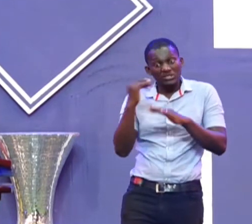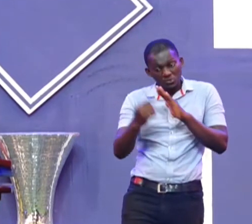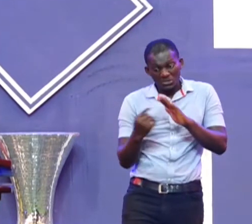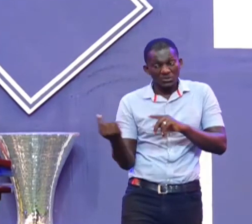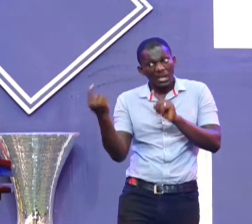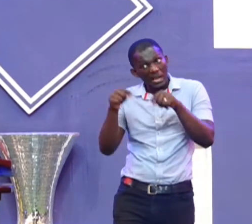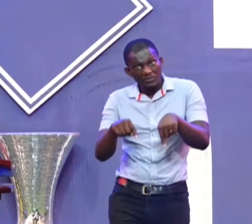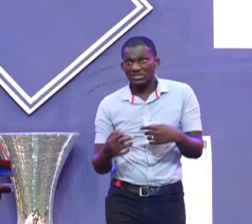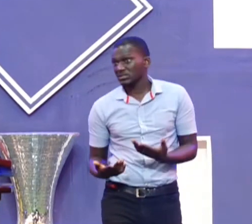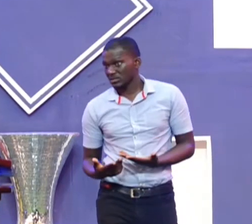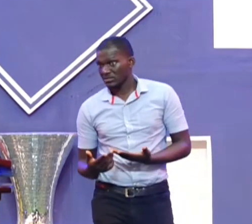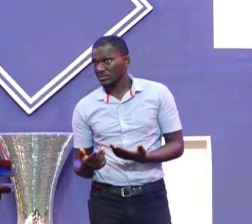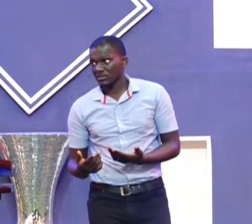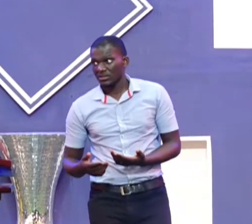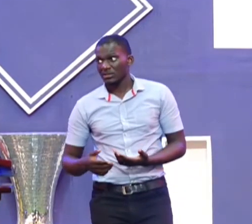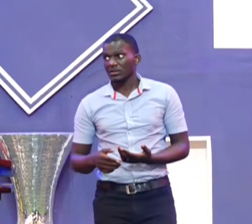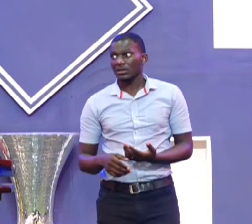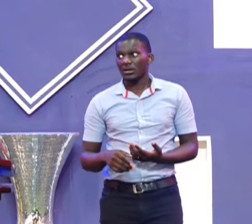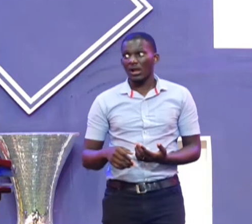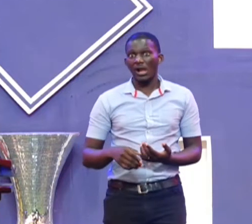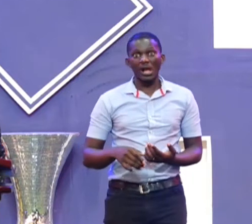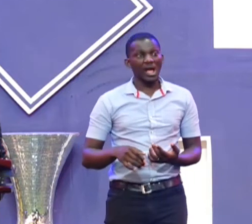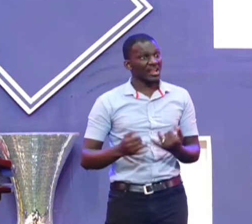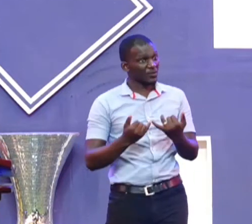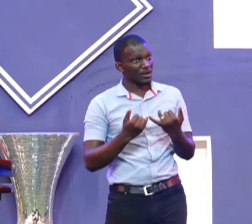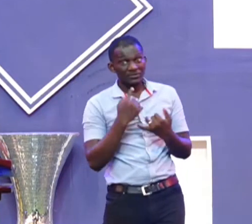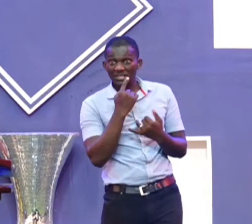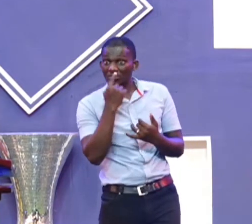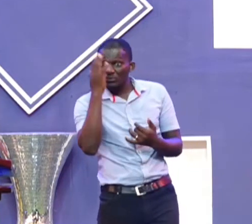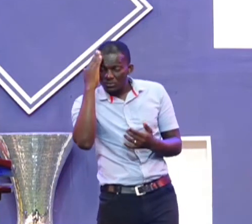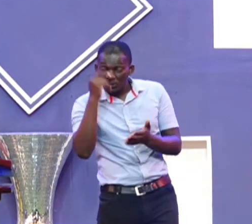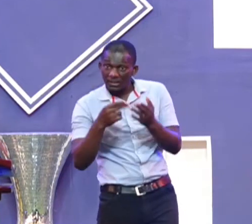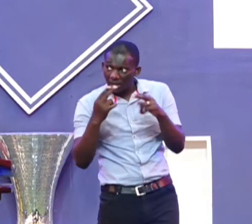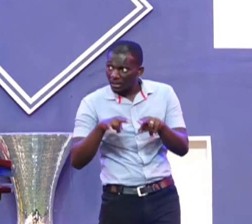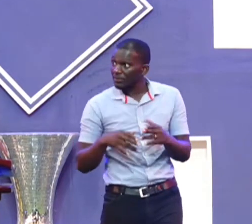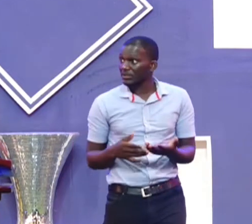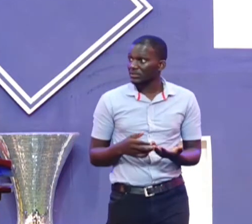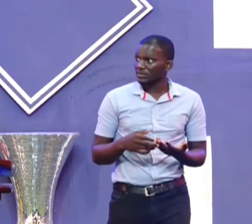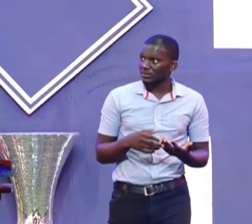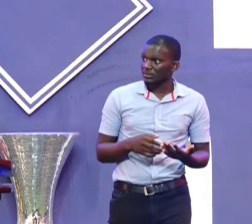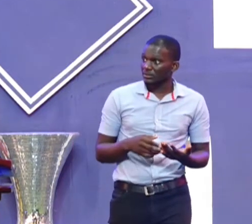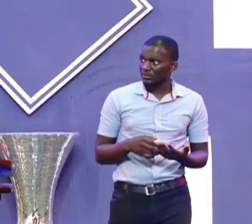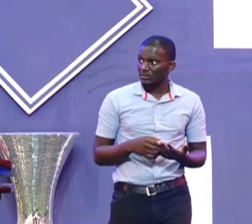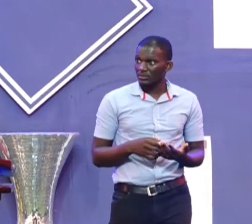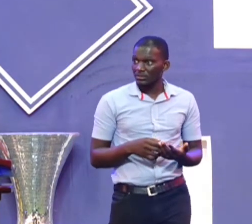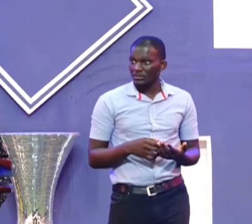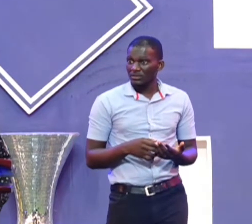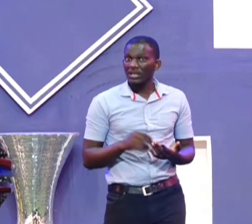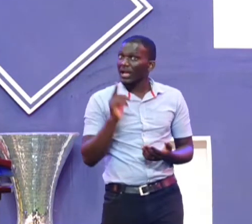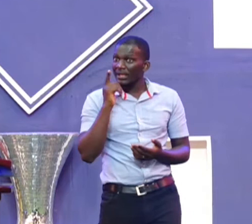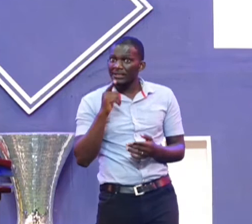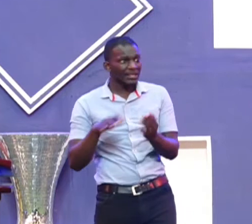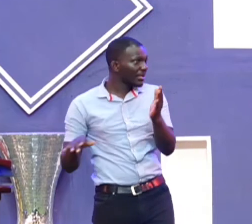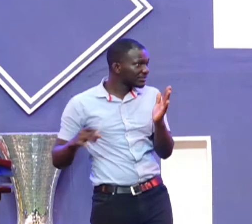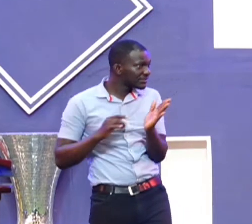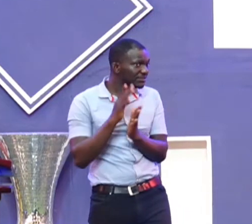hard situation comes amchala nagambo wango manye chitusewo and if your wife tells you that you know what has happened batu twala batu libubi they are taking